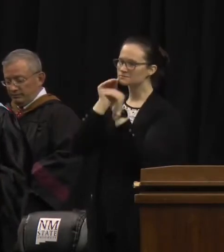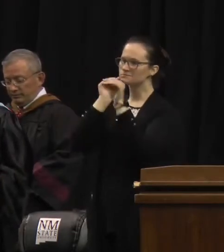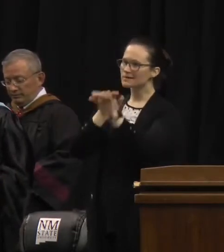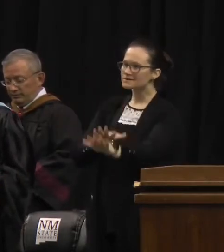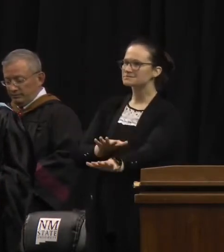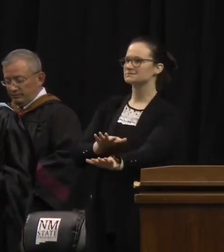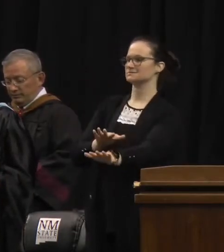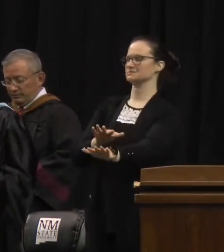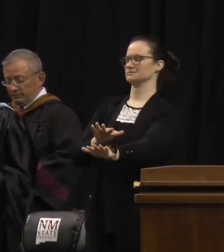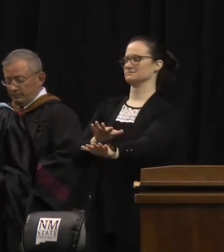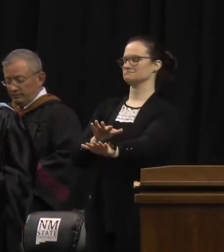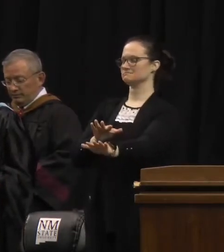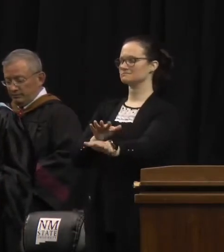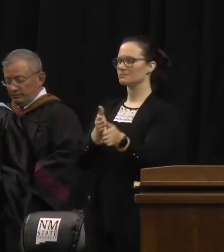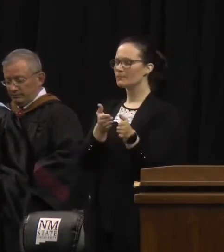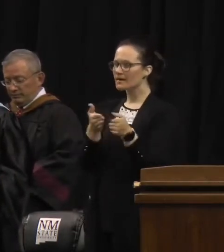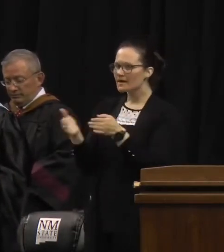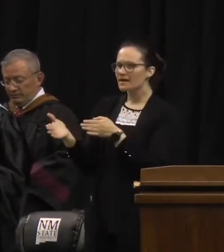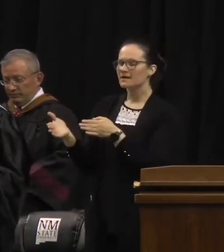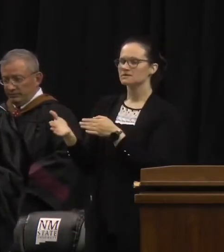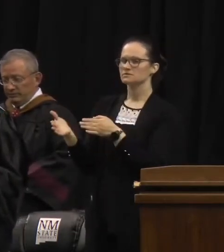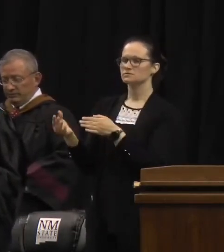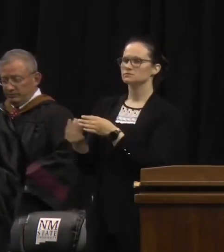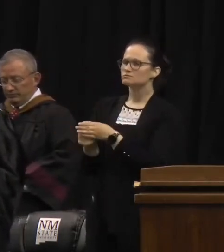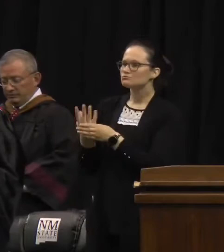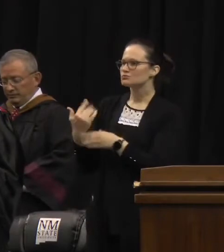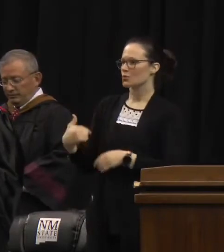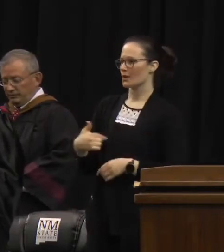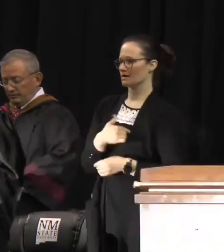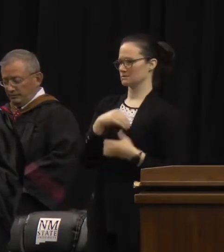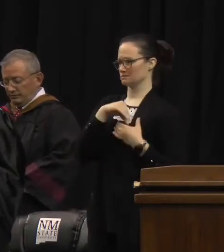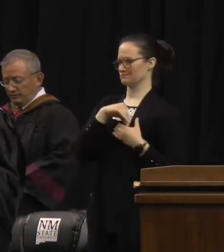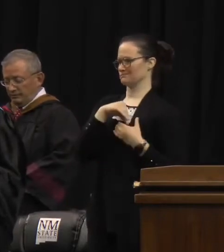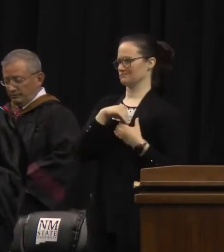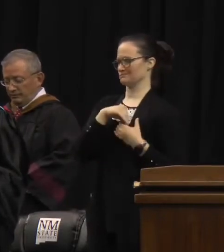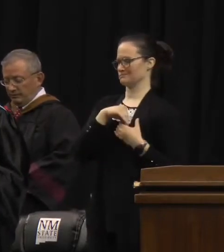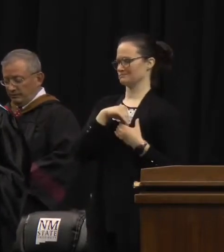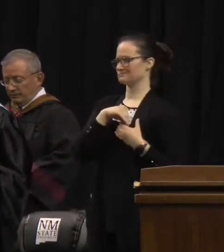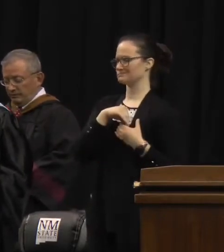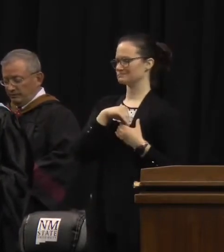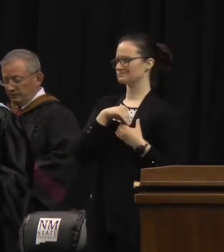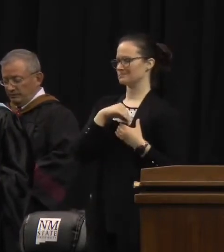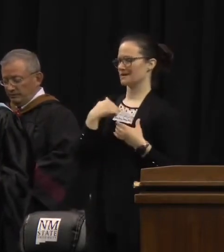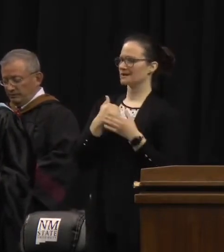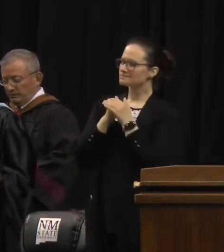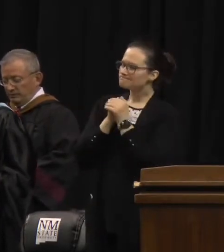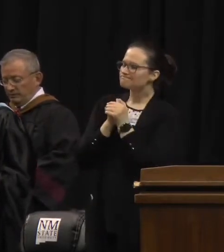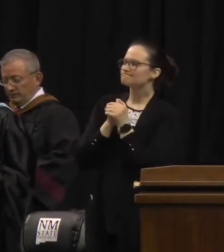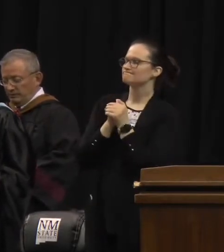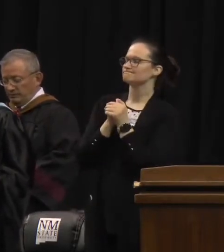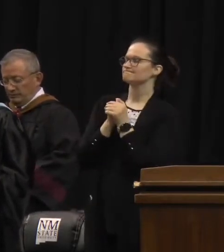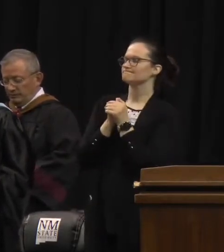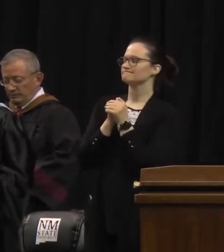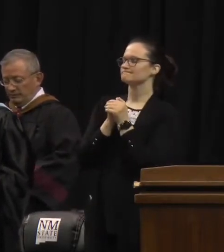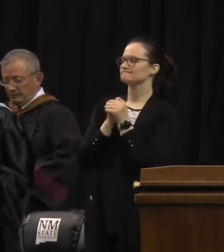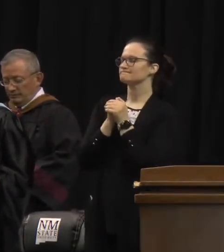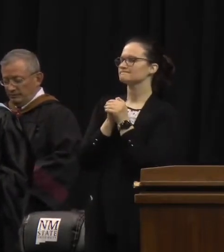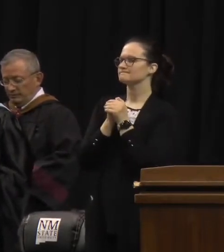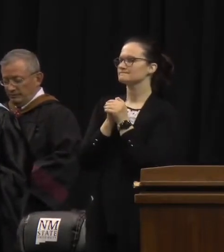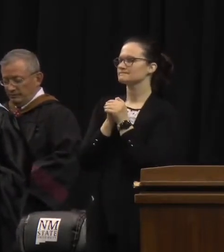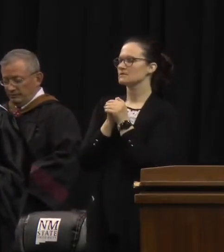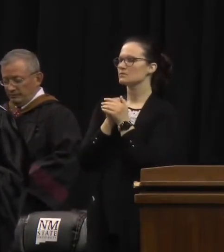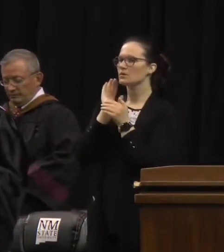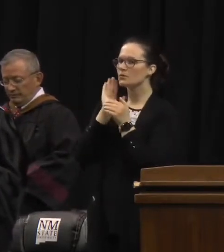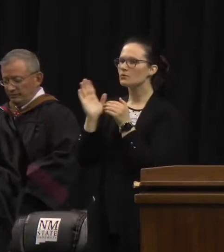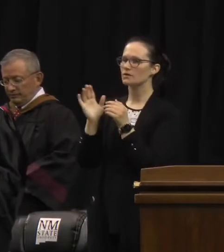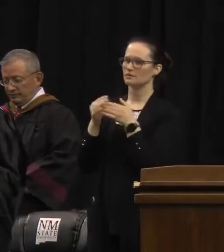us, plans to prosper us. And I pray that we will all